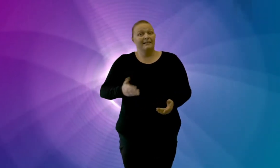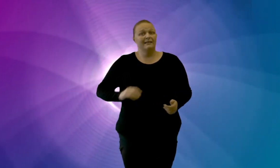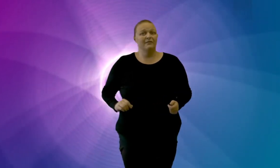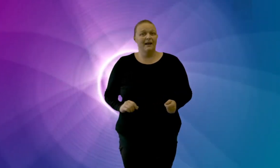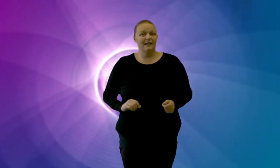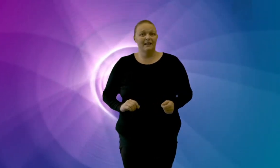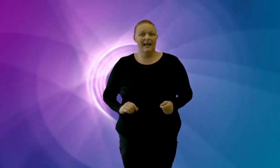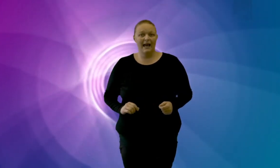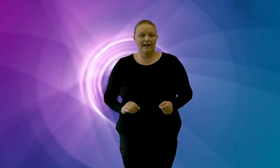is divided in half.